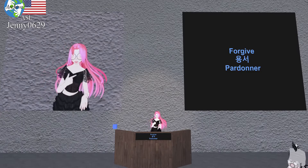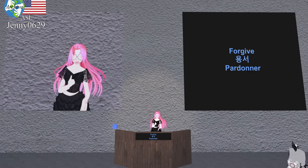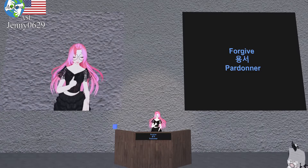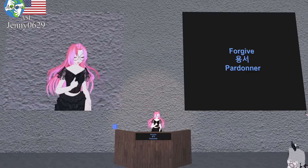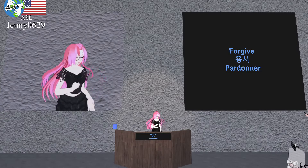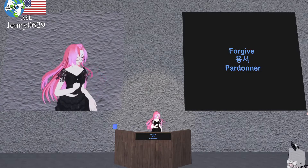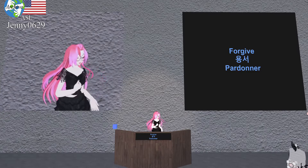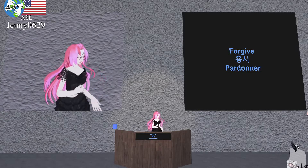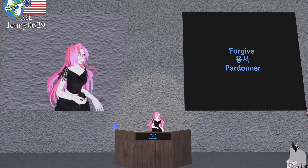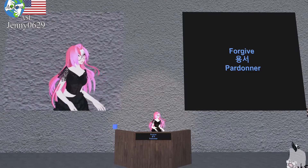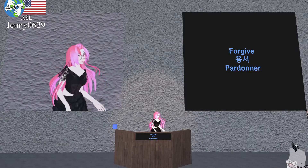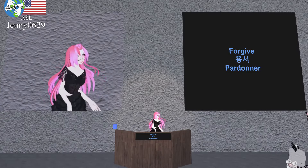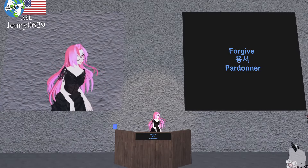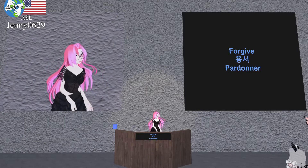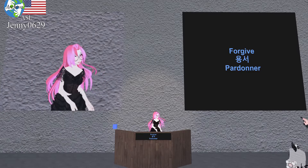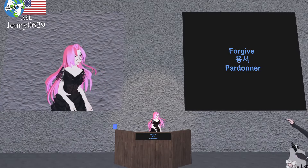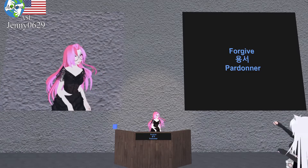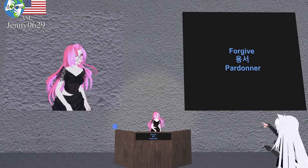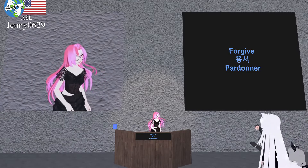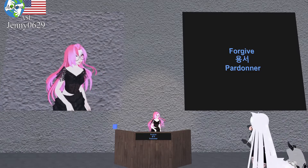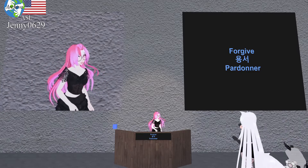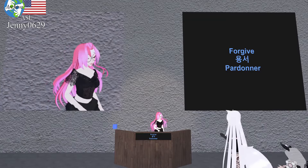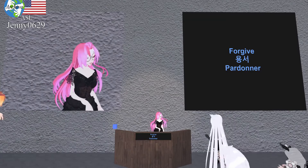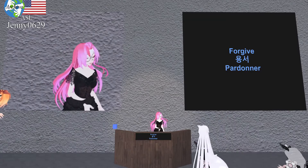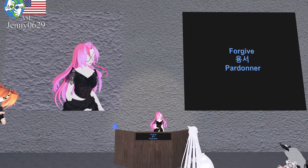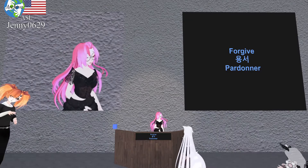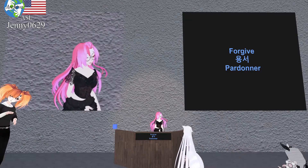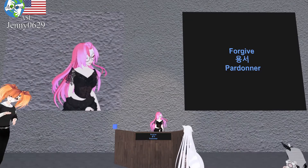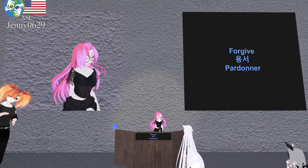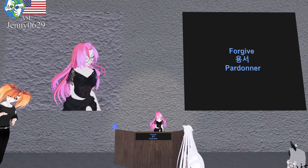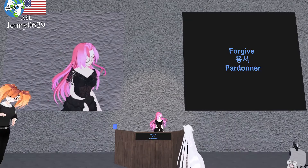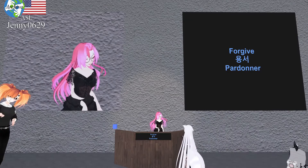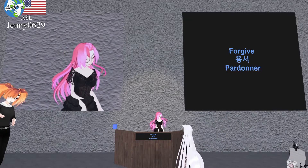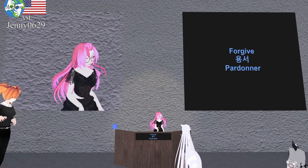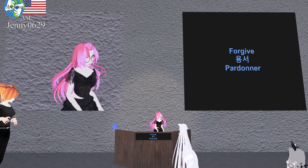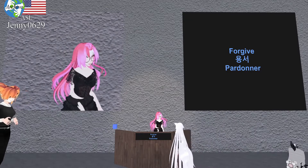might be forgive myself, perhaps. What's up, Cinnamon?